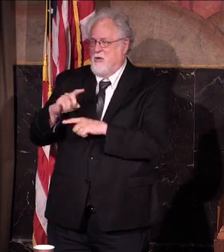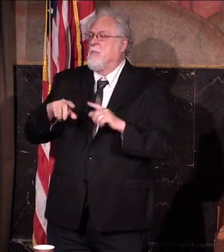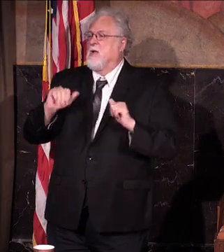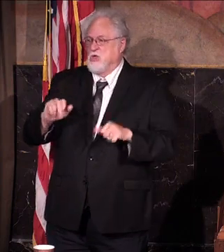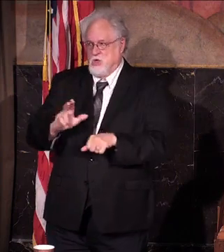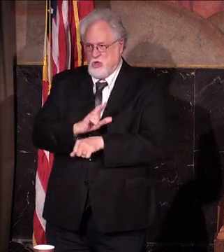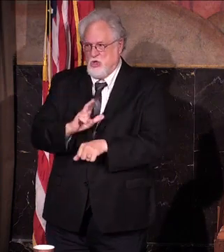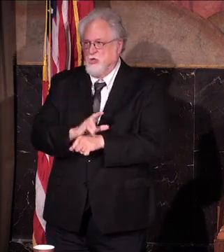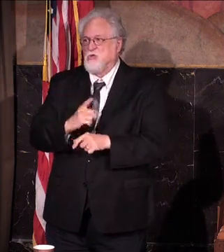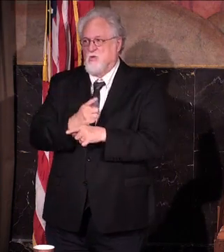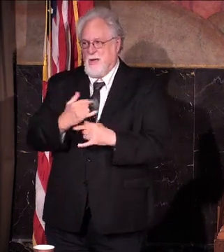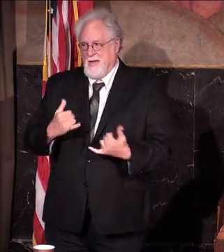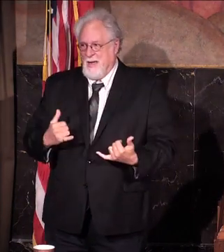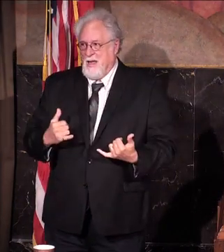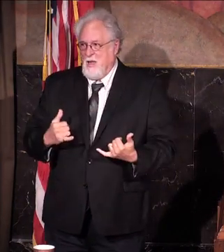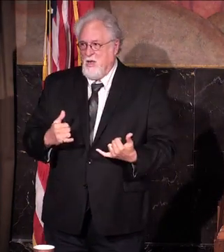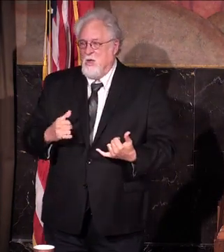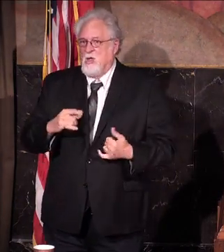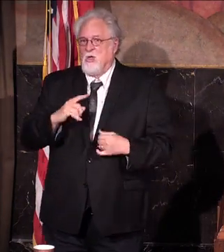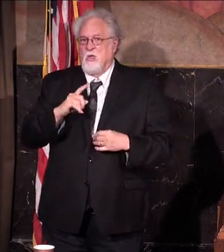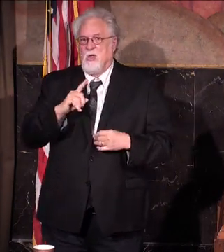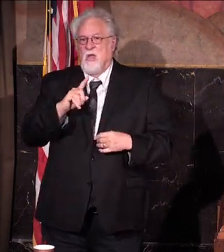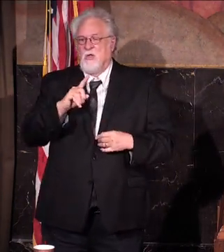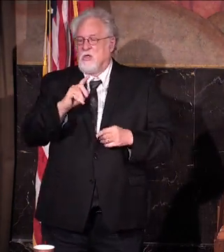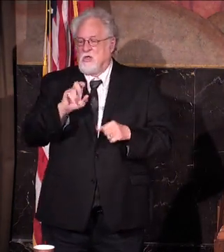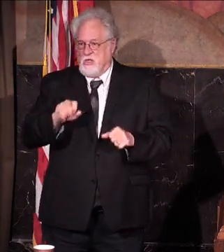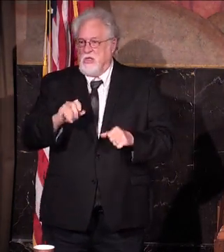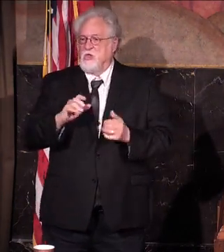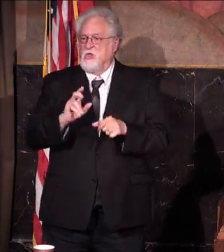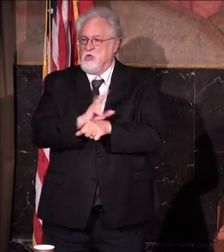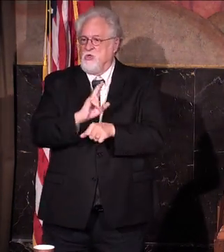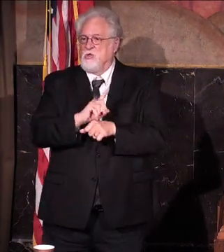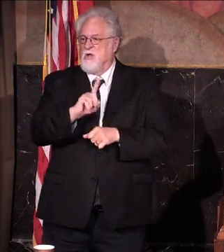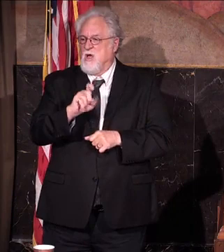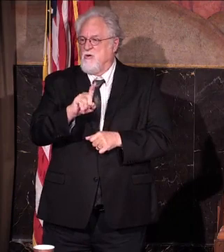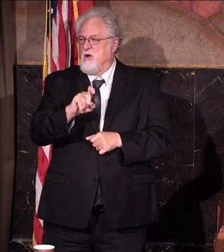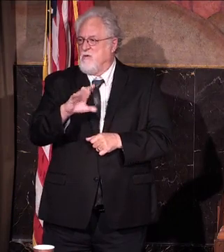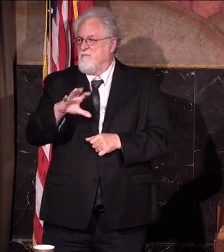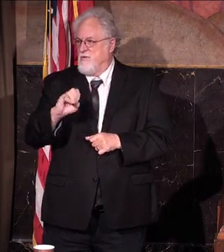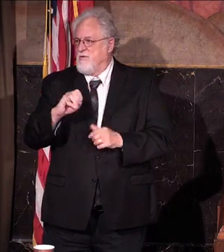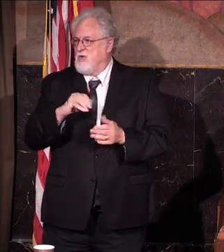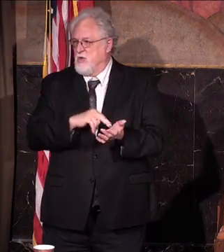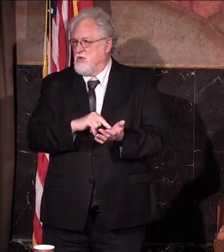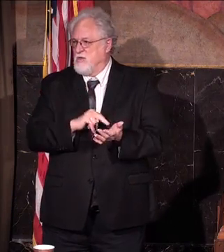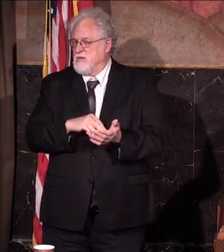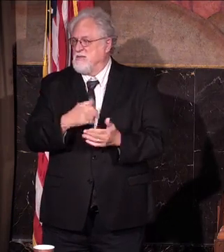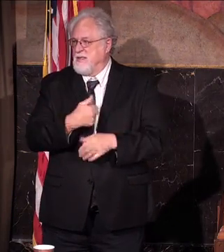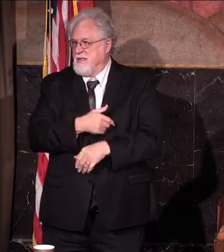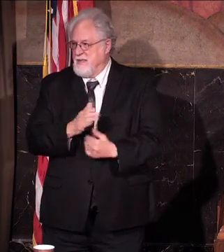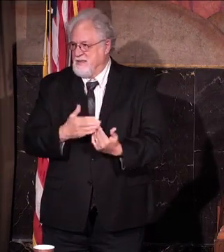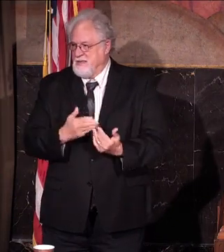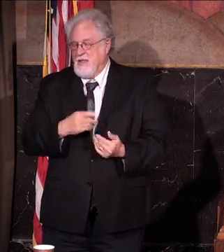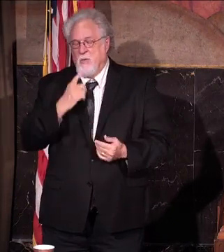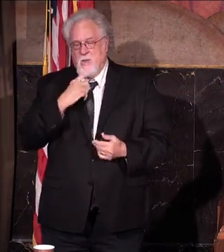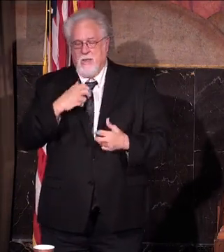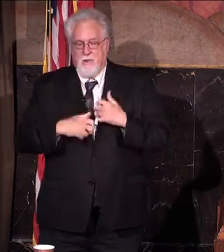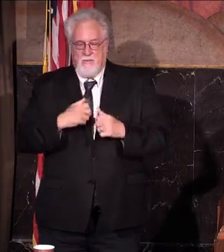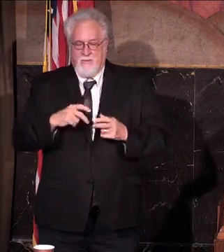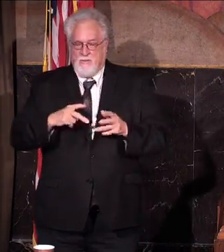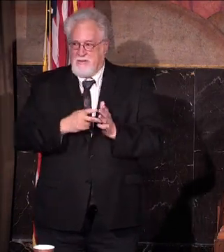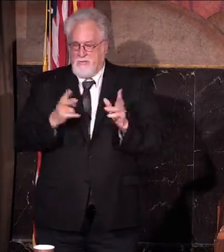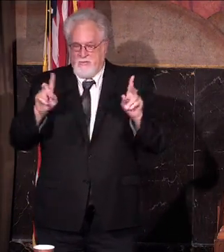use, right now, we could use another 100, 150 nurses easily. The problem is sort of double-edged.